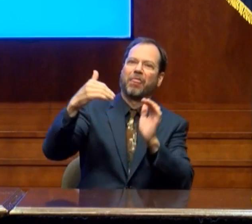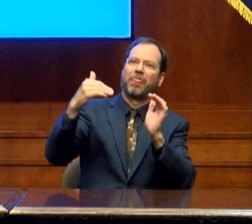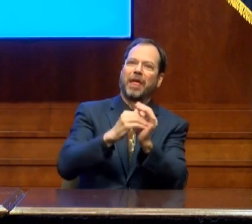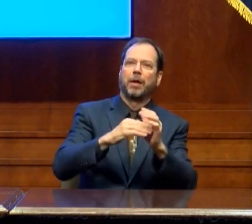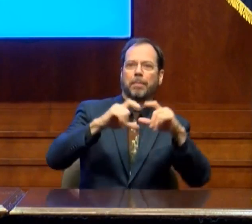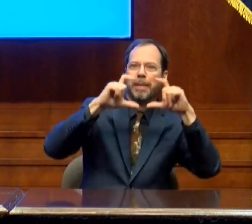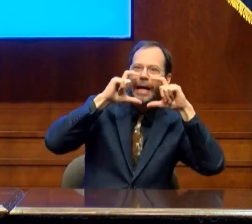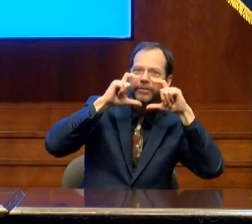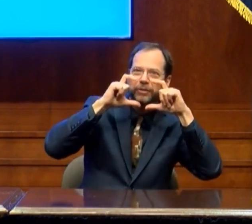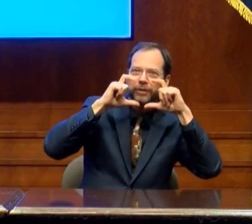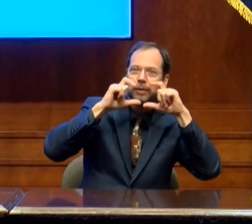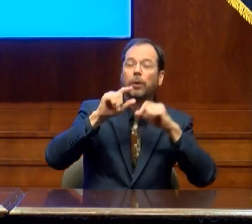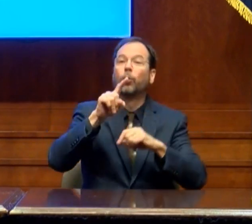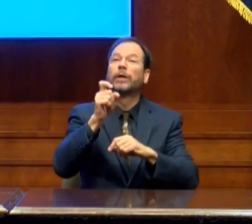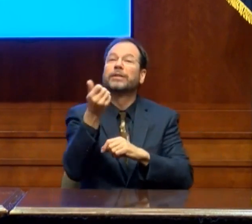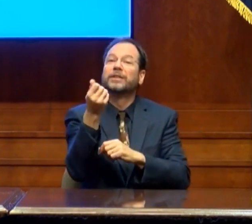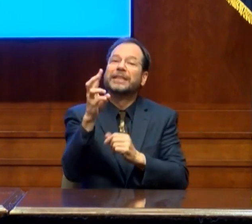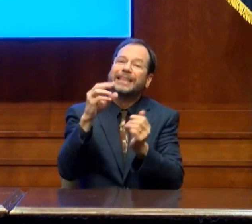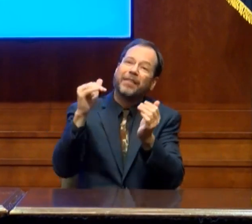3,710,000 masks,